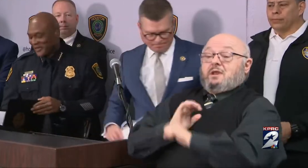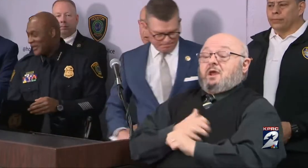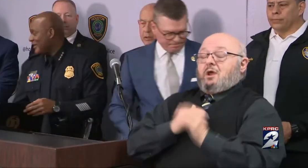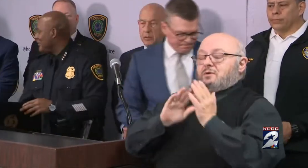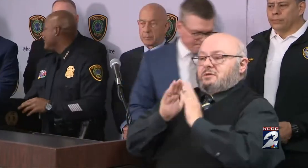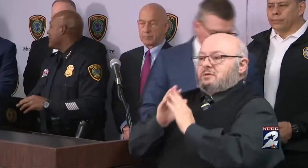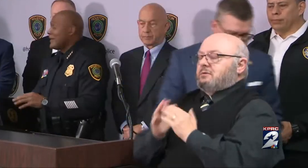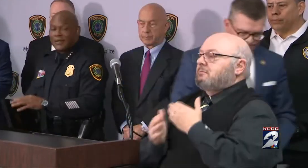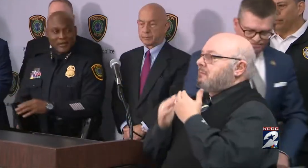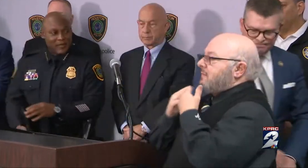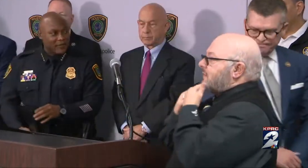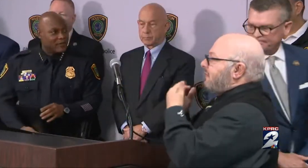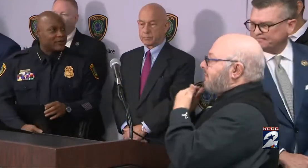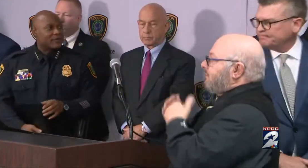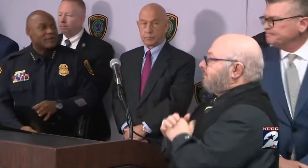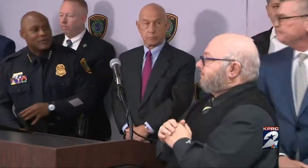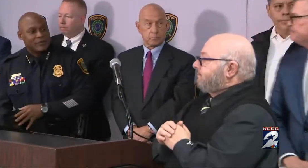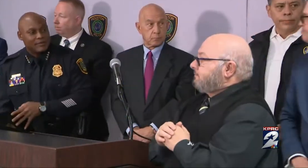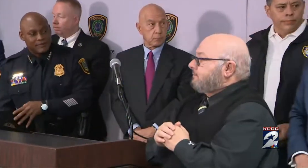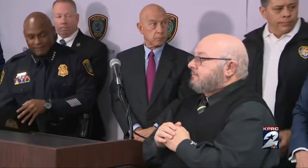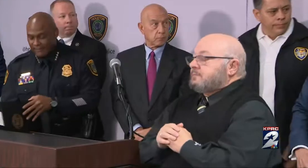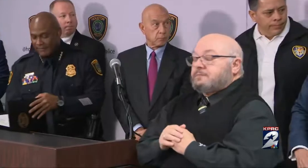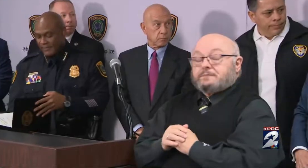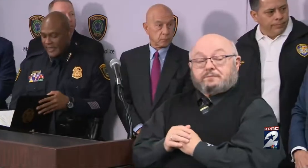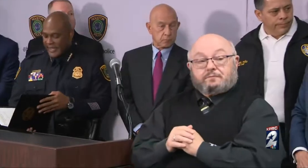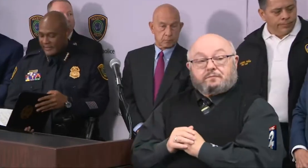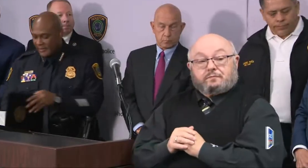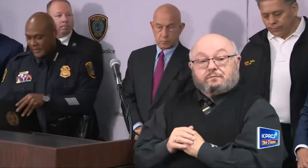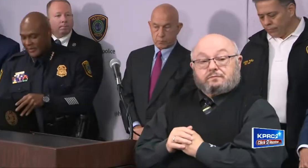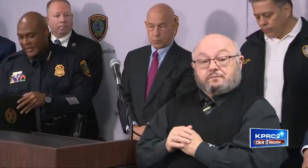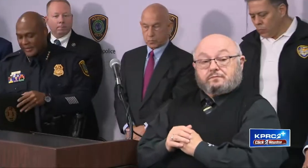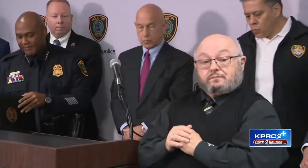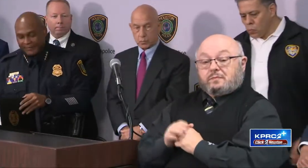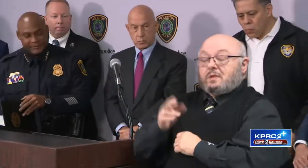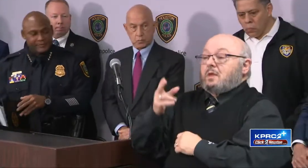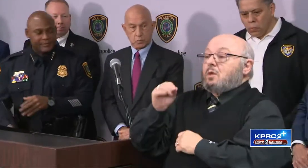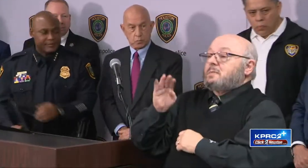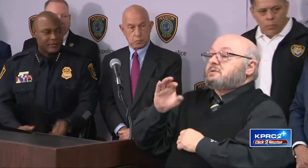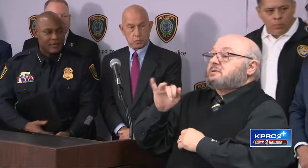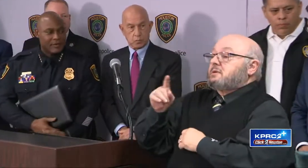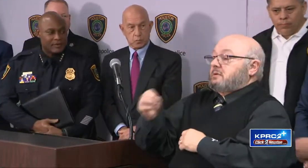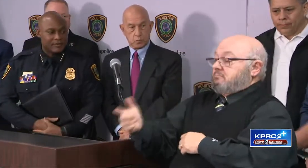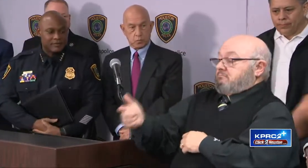very much. Commander? Yes, sir. Hassig, homicide.